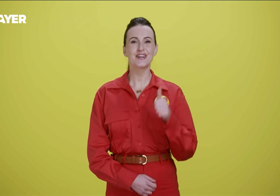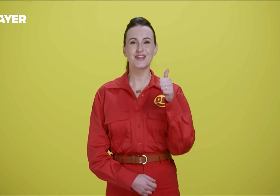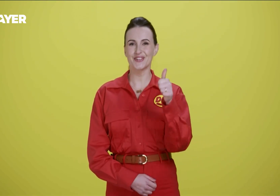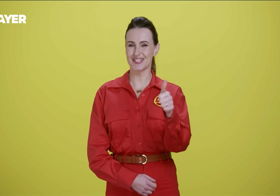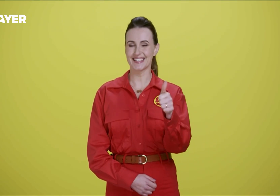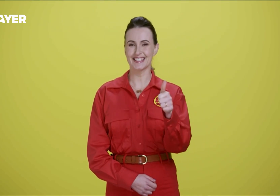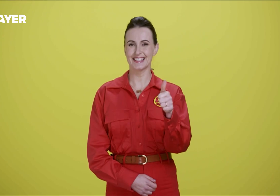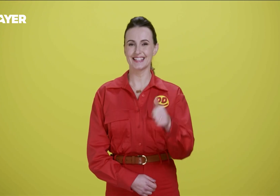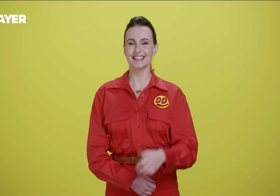Good.